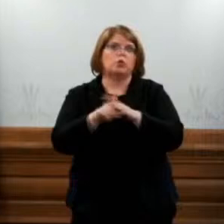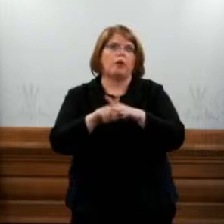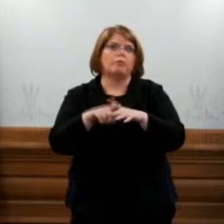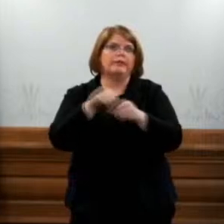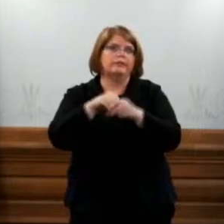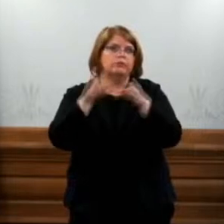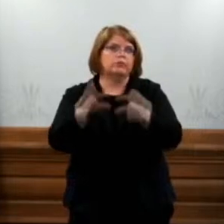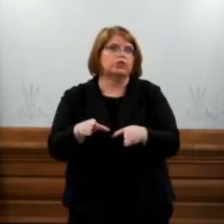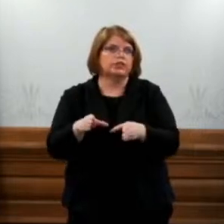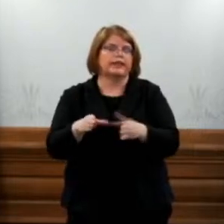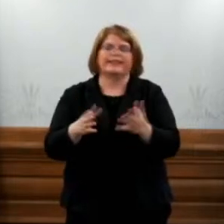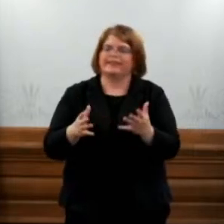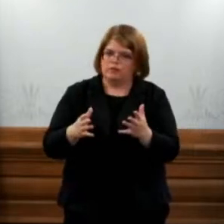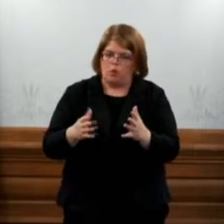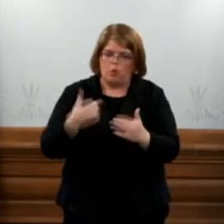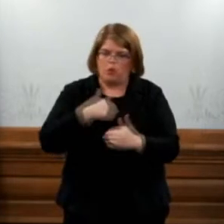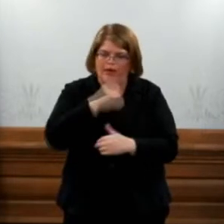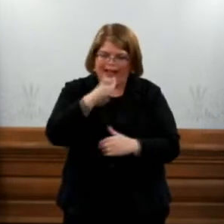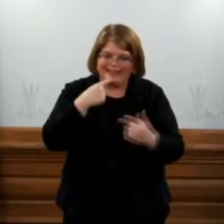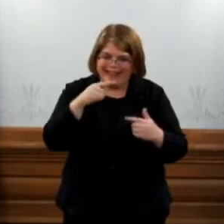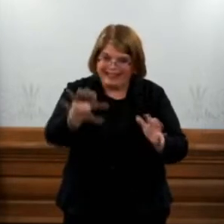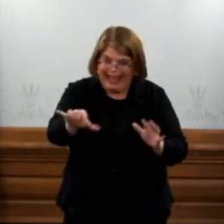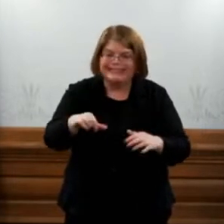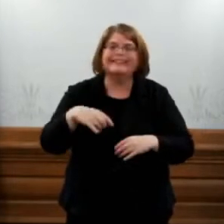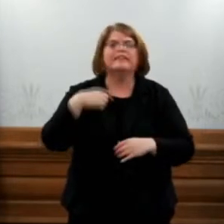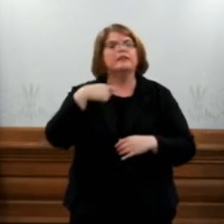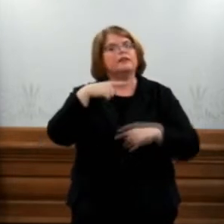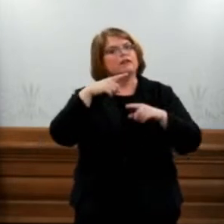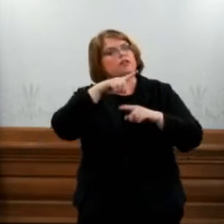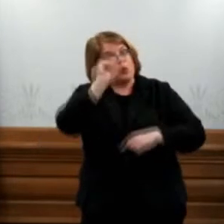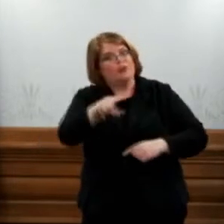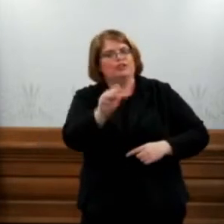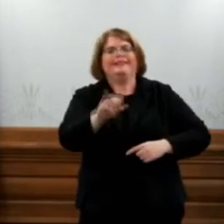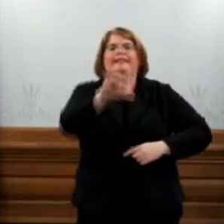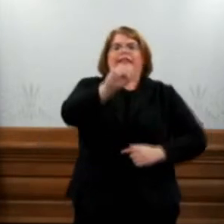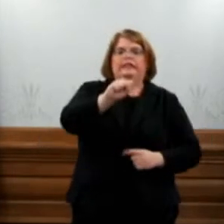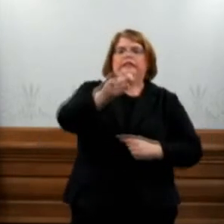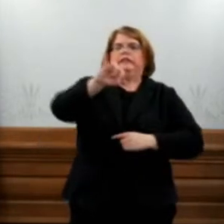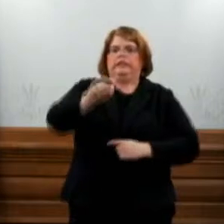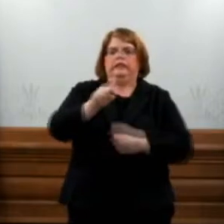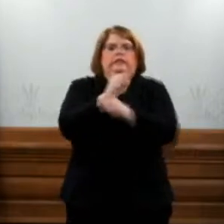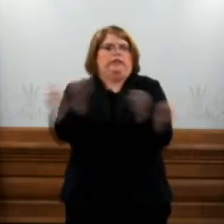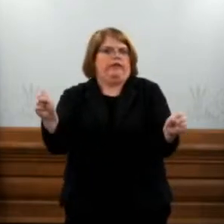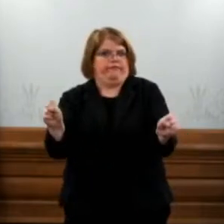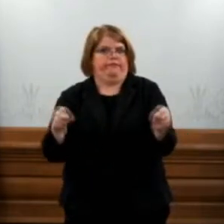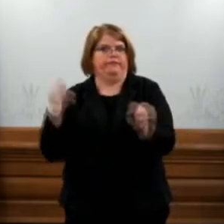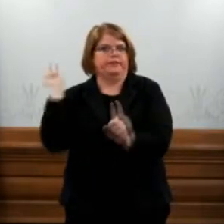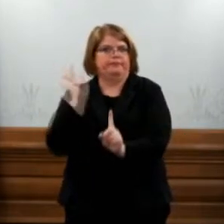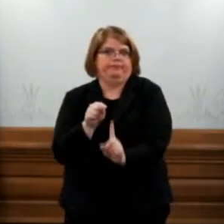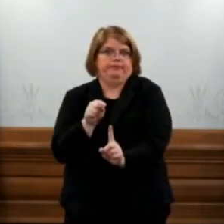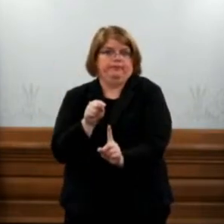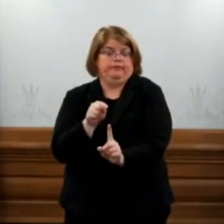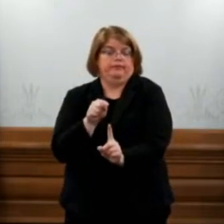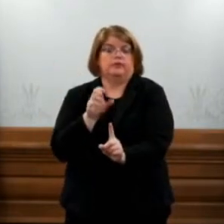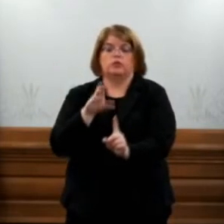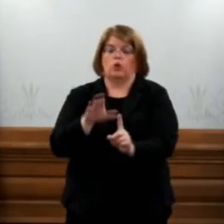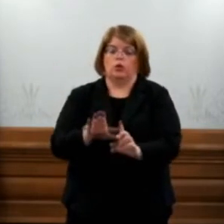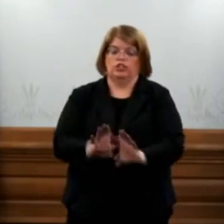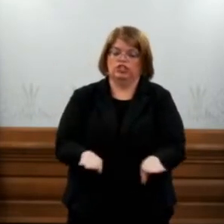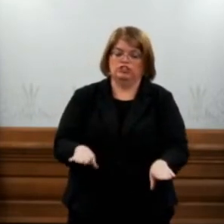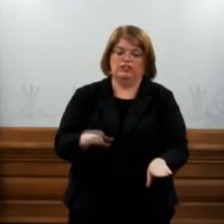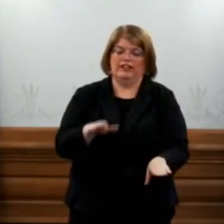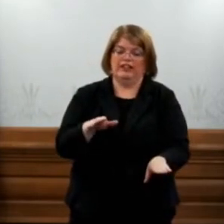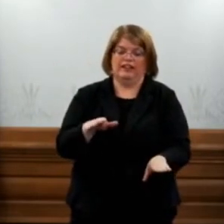safe? Is it going to be safe for those children? For the most part, children don't suffer or don't have the risk of